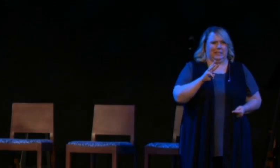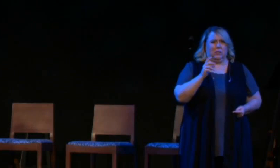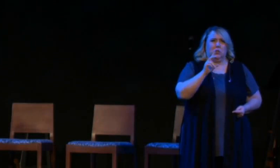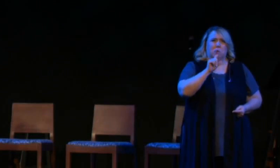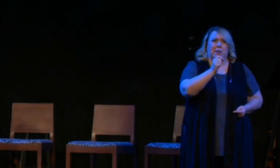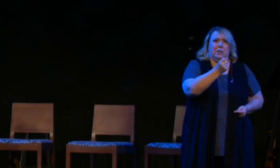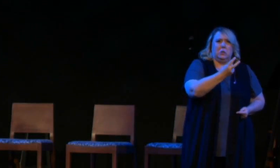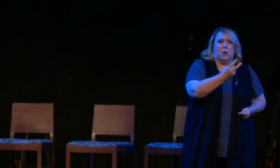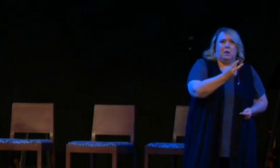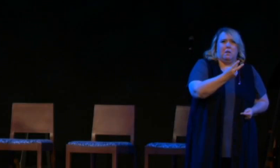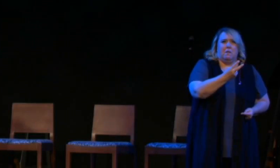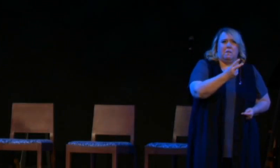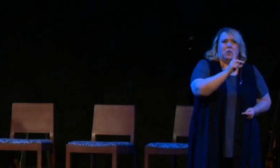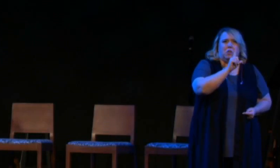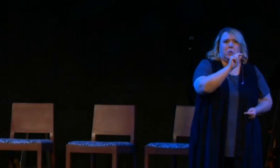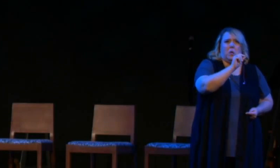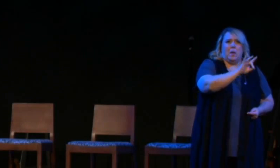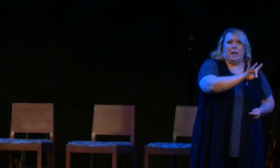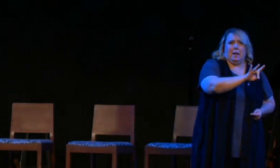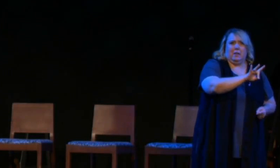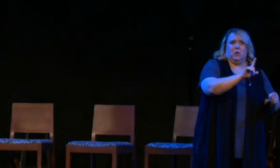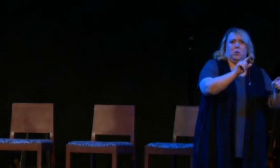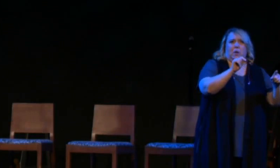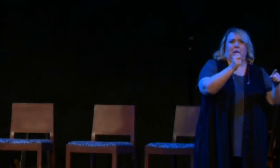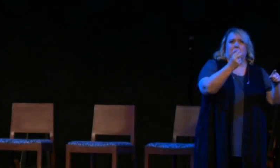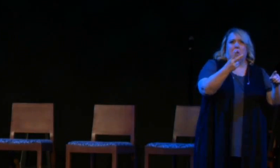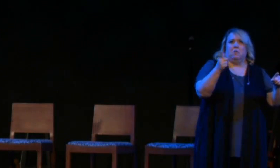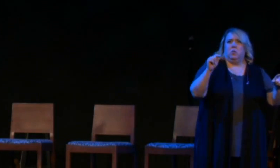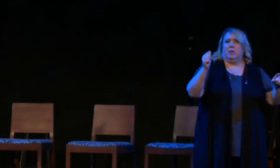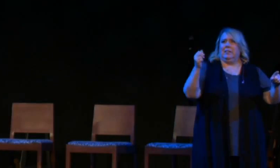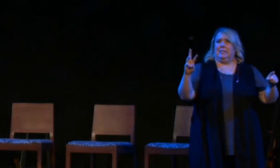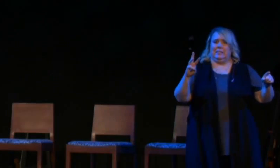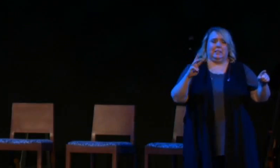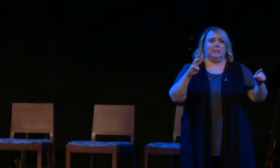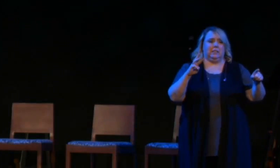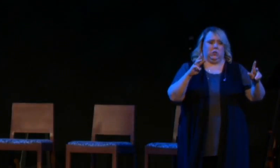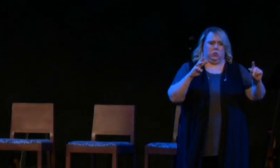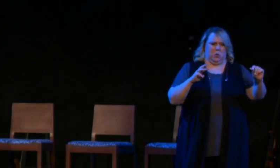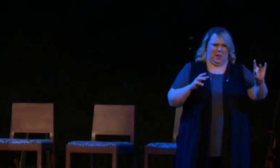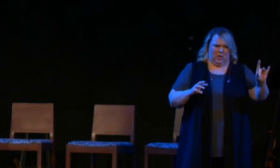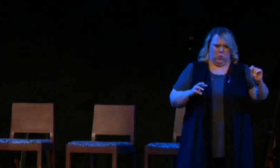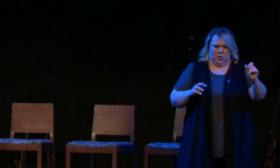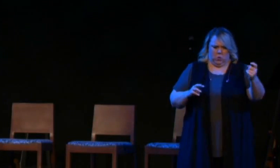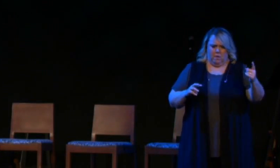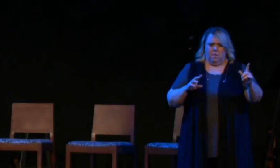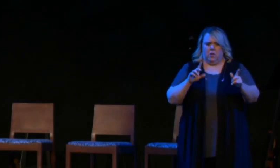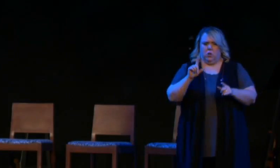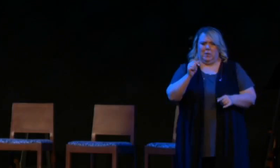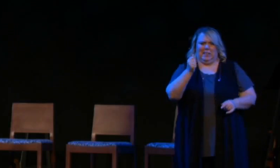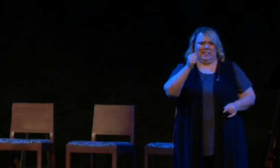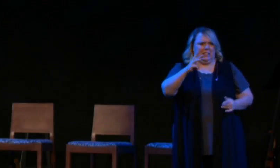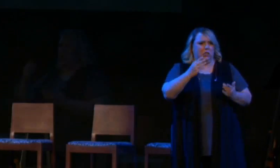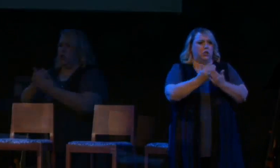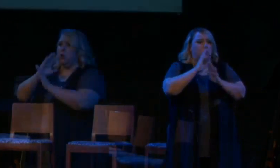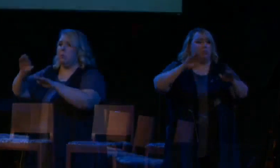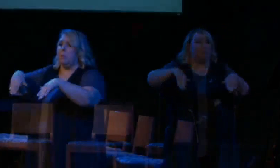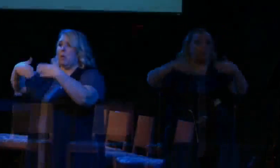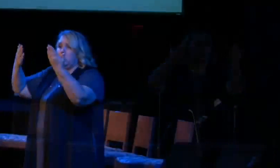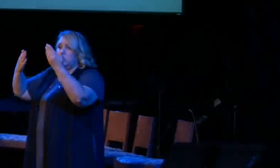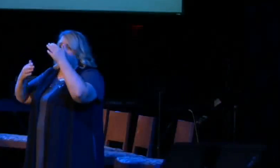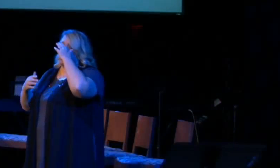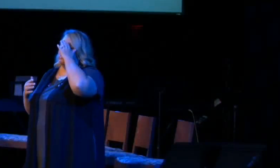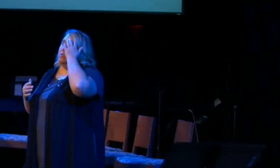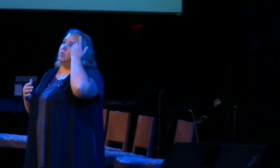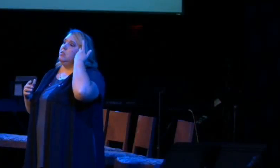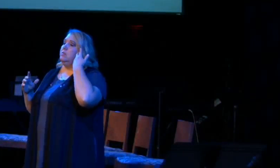2012, 2008 at General Conference. In 2016, some new proposals came up from the conservative side